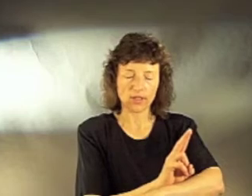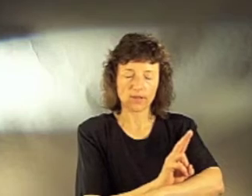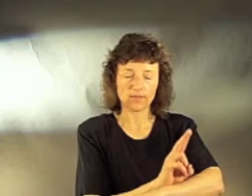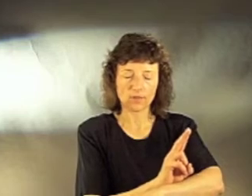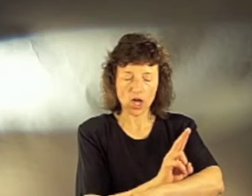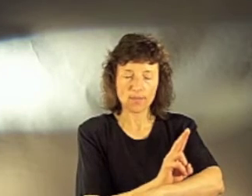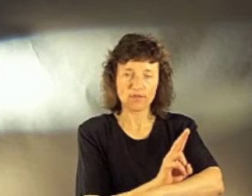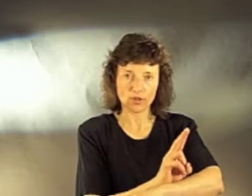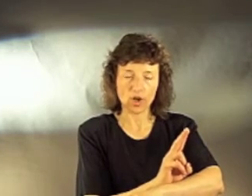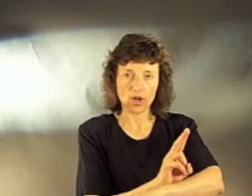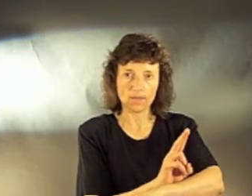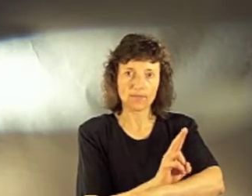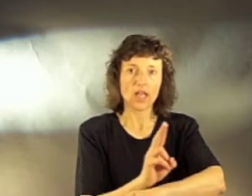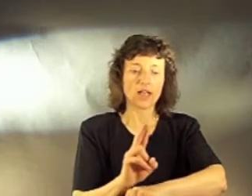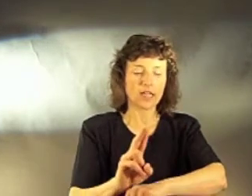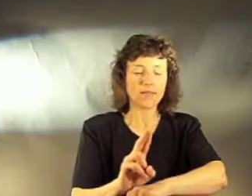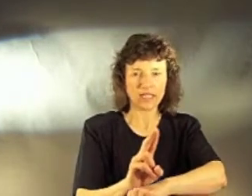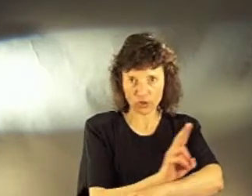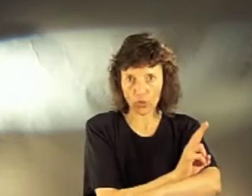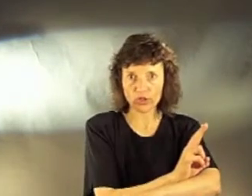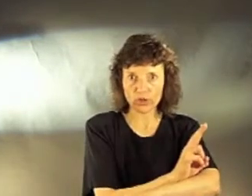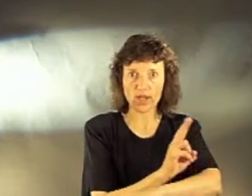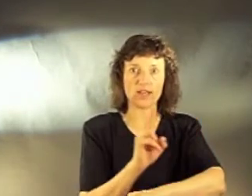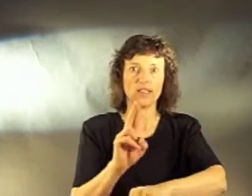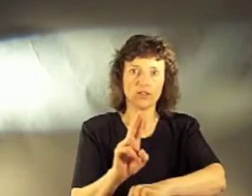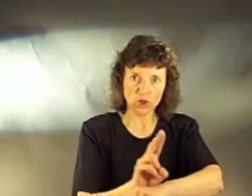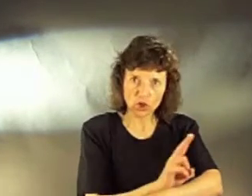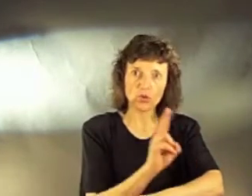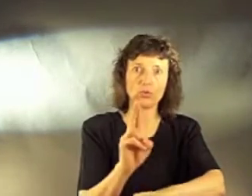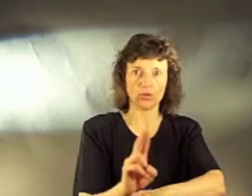the top of your arm, coming in towards your body. Use.